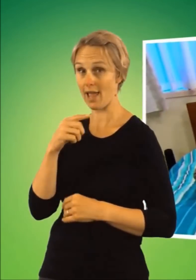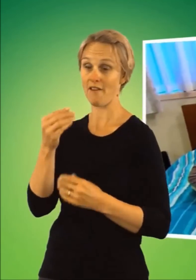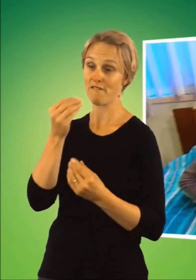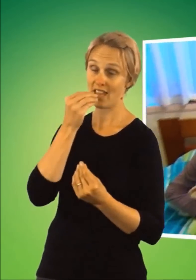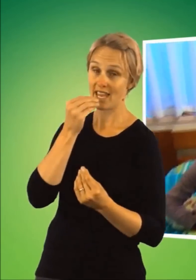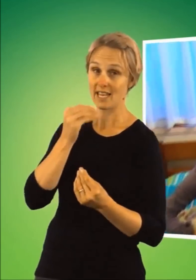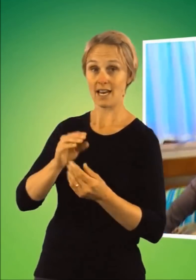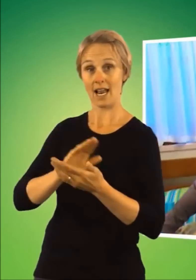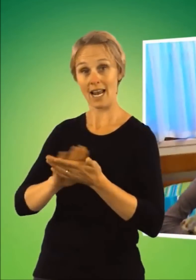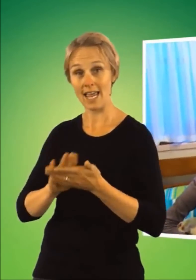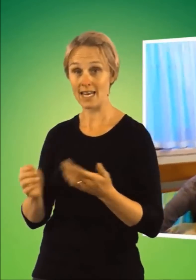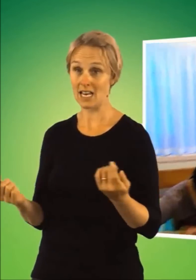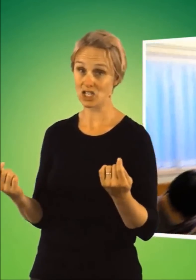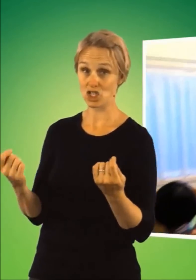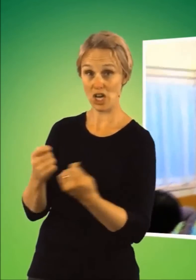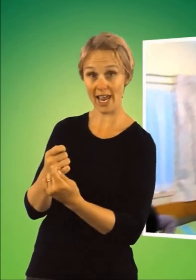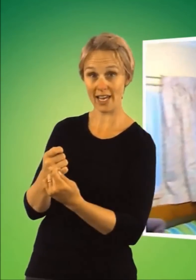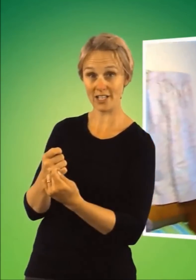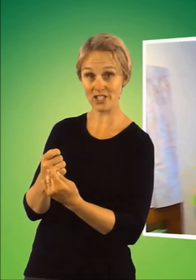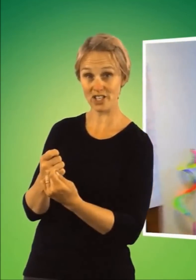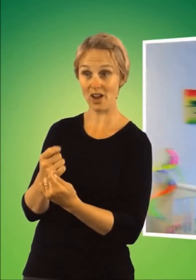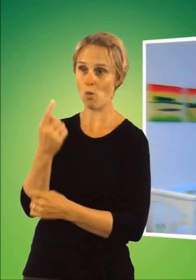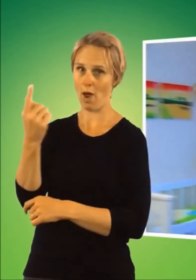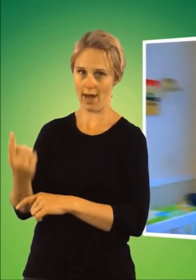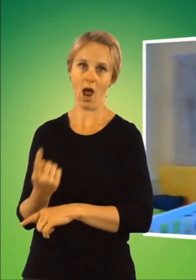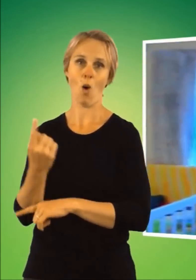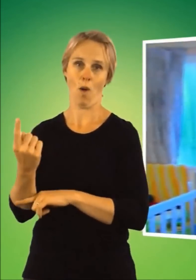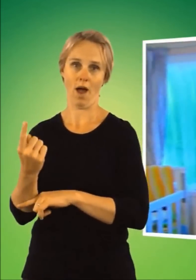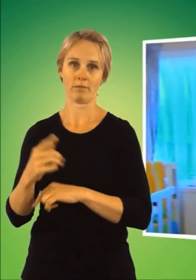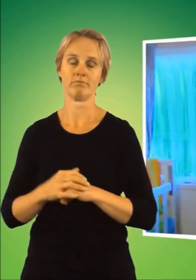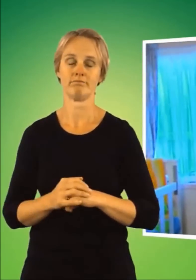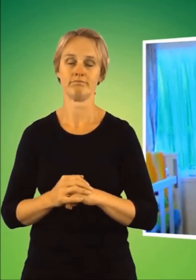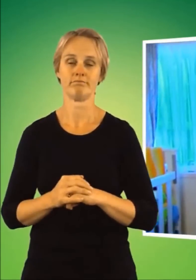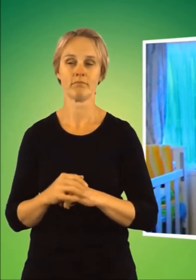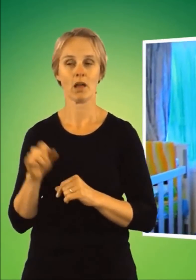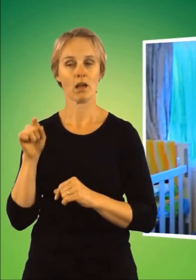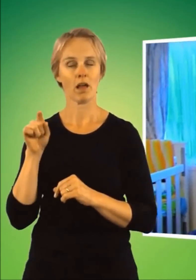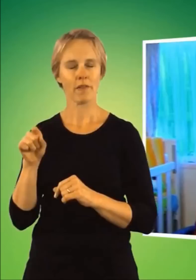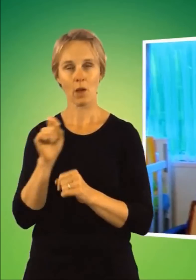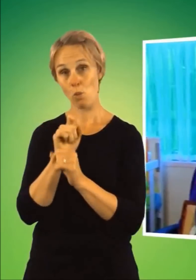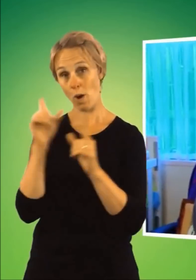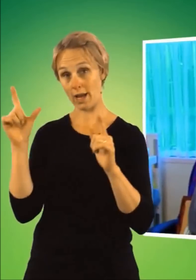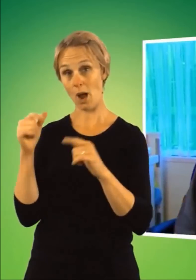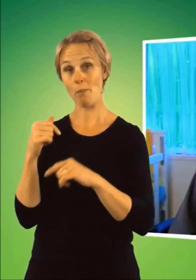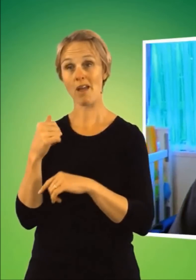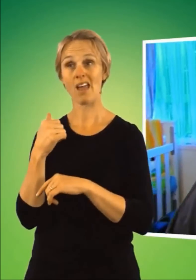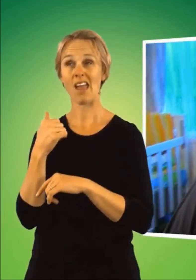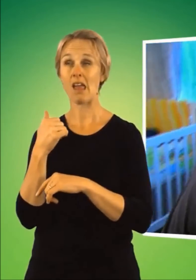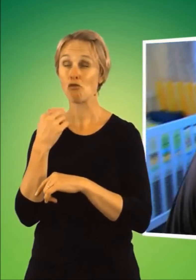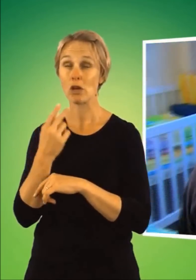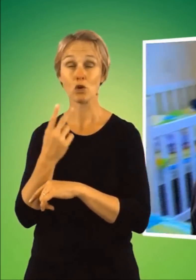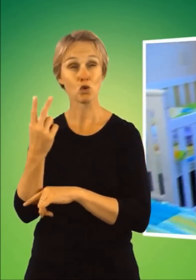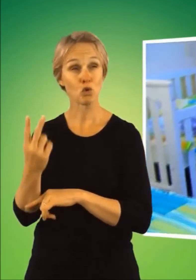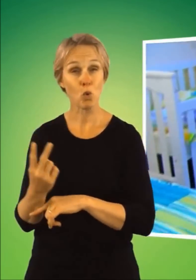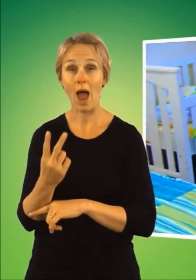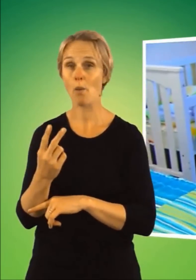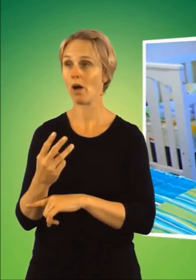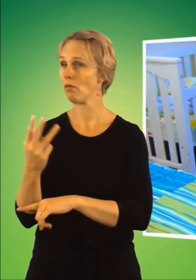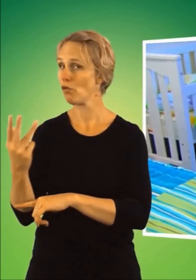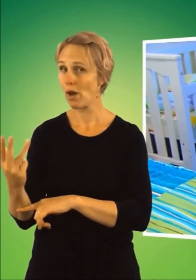both, feed them and clean them, changing. They wake up every 2